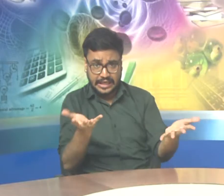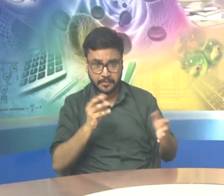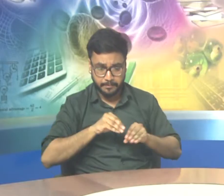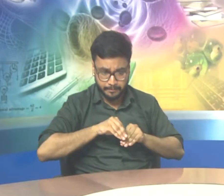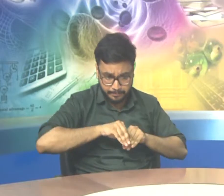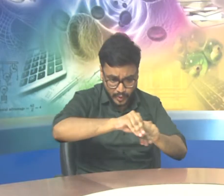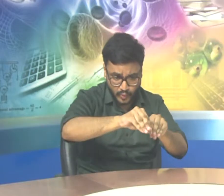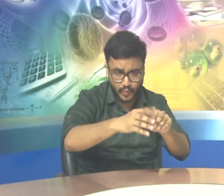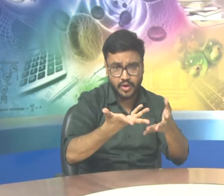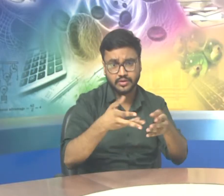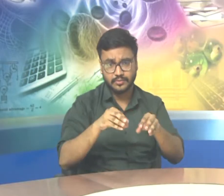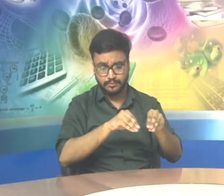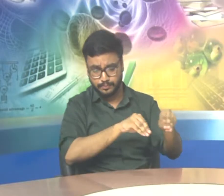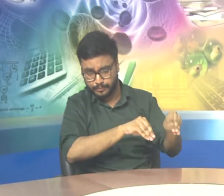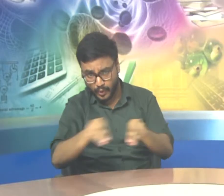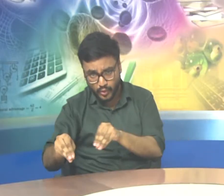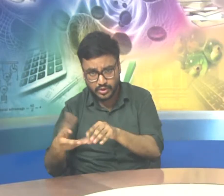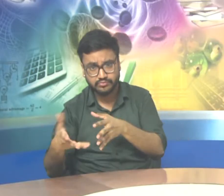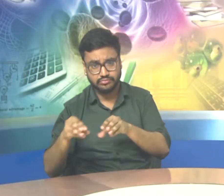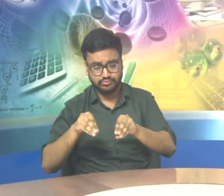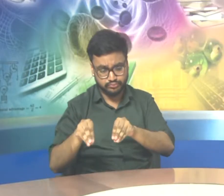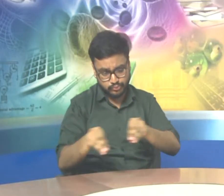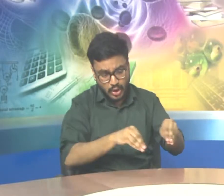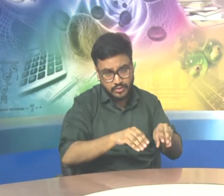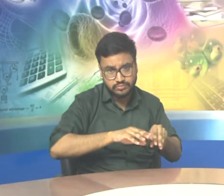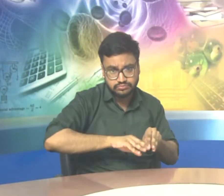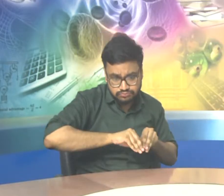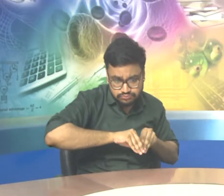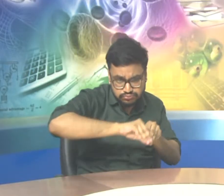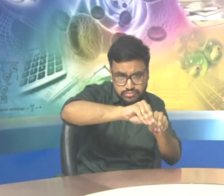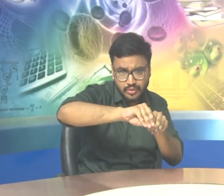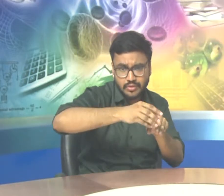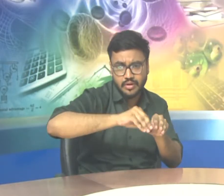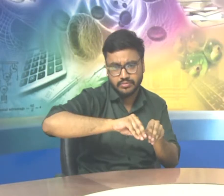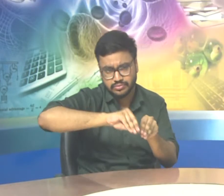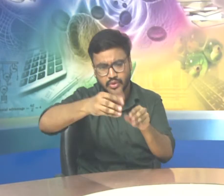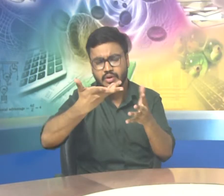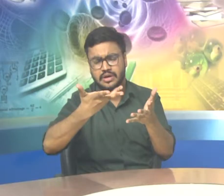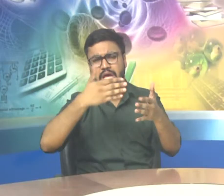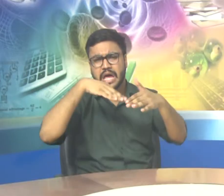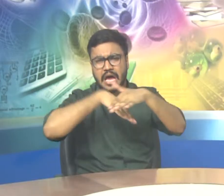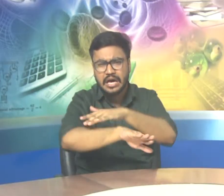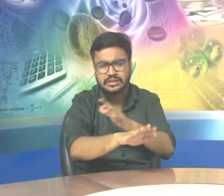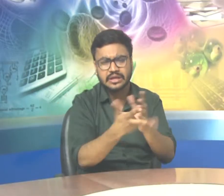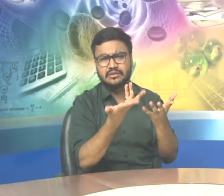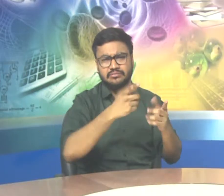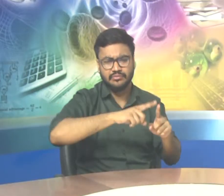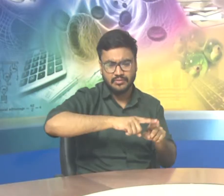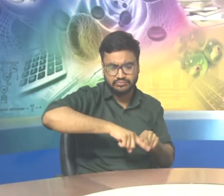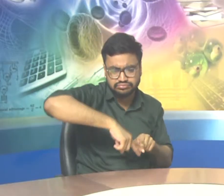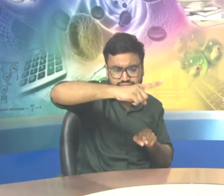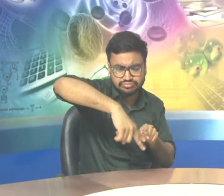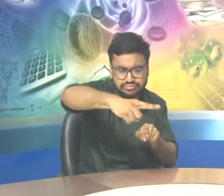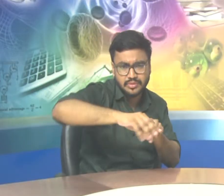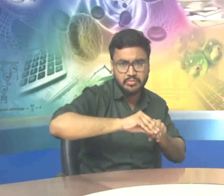It means the movement of an object, whether it is upward, downward, sideways or